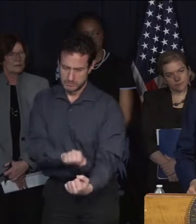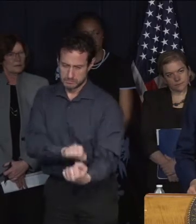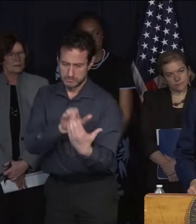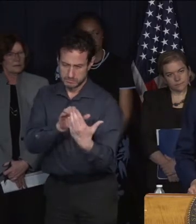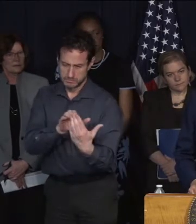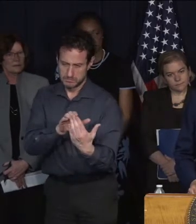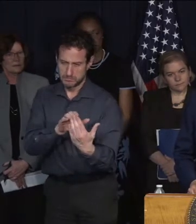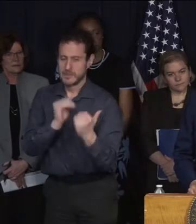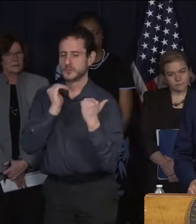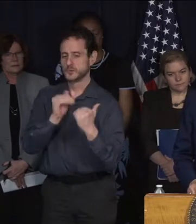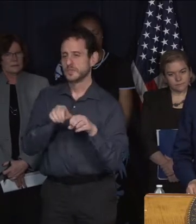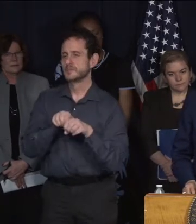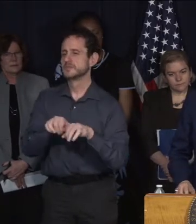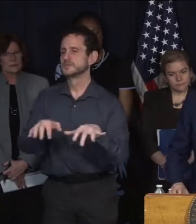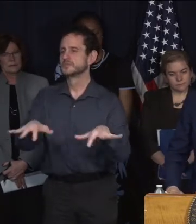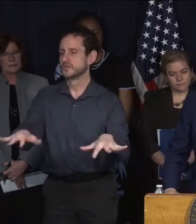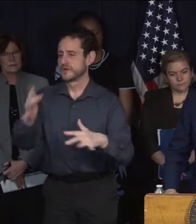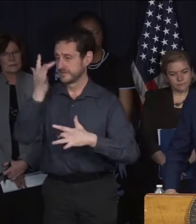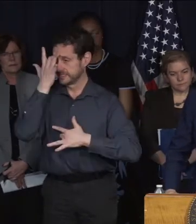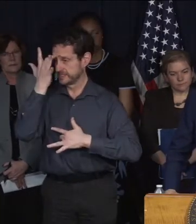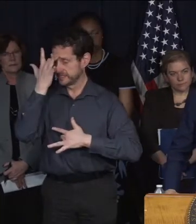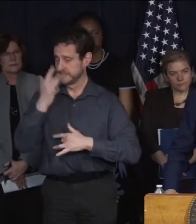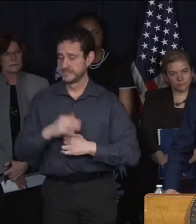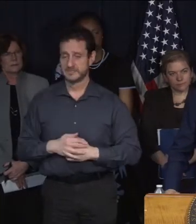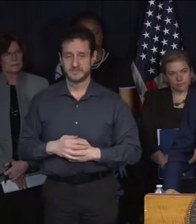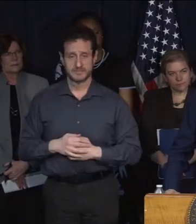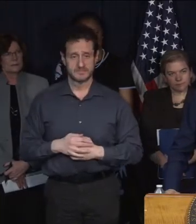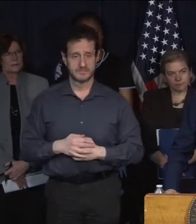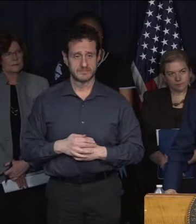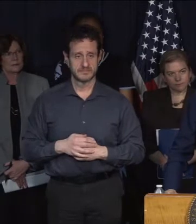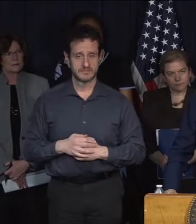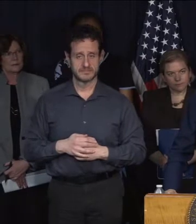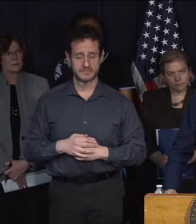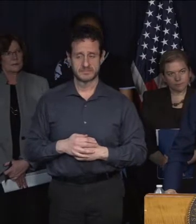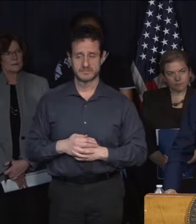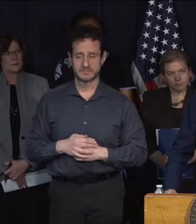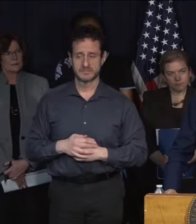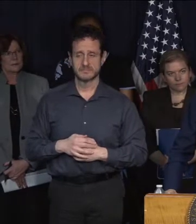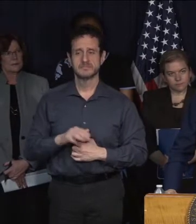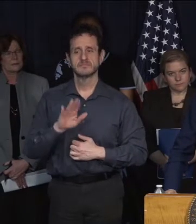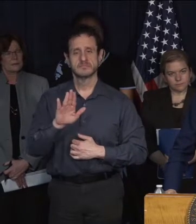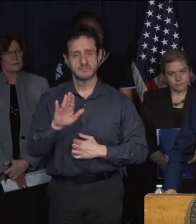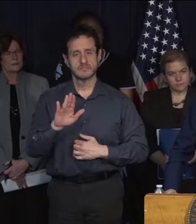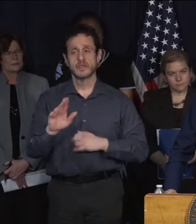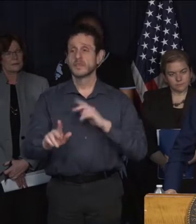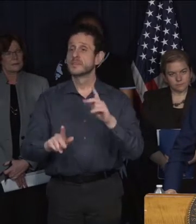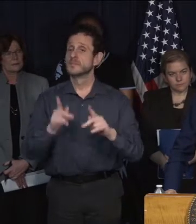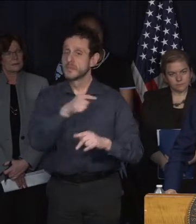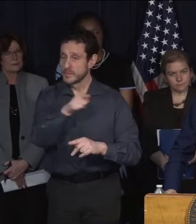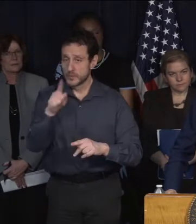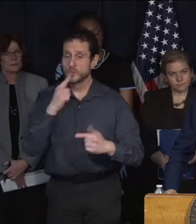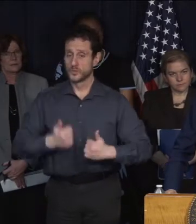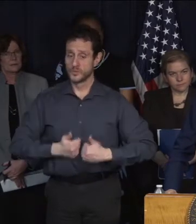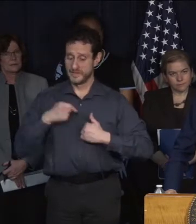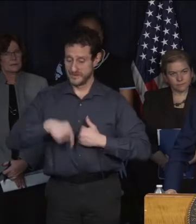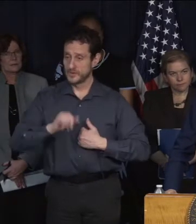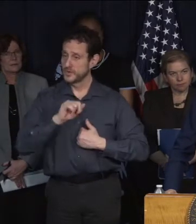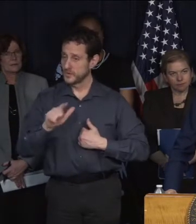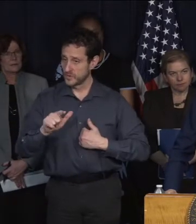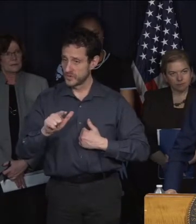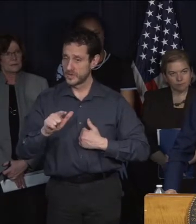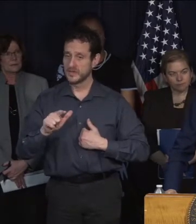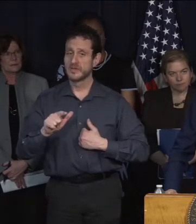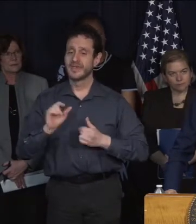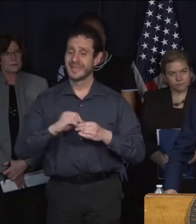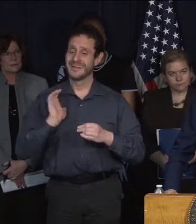spread of this virus. I want to urge our residents and our communities to stay calm